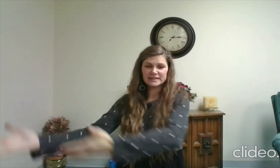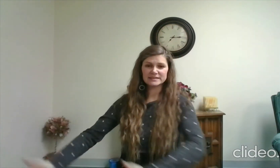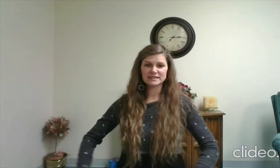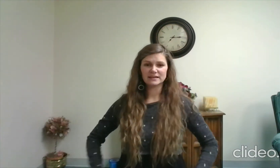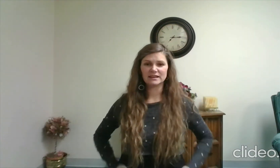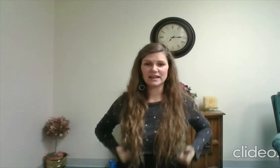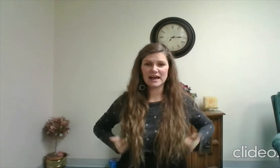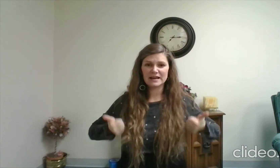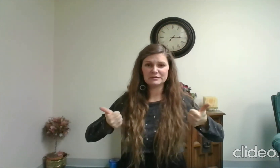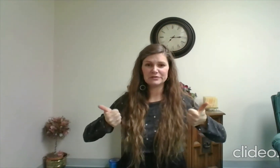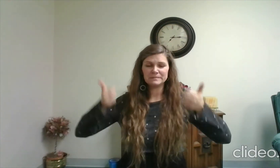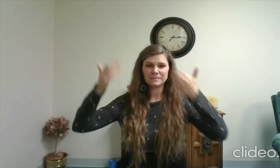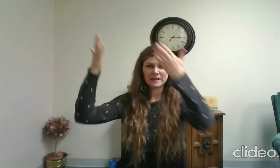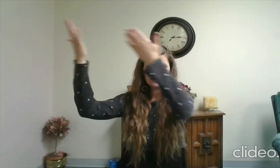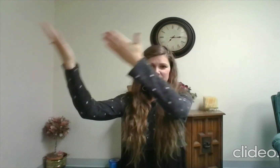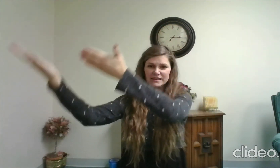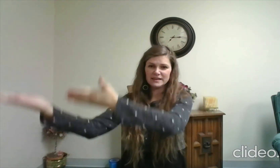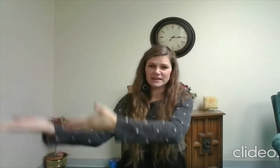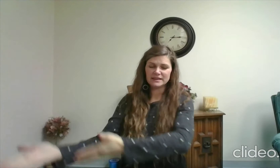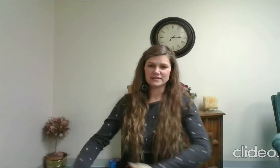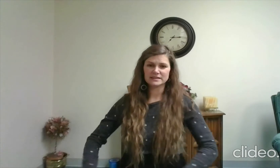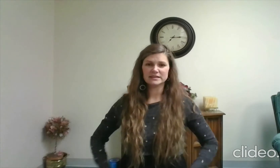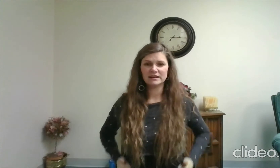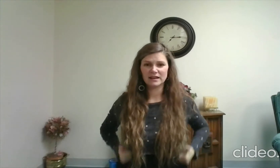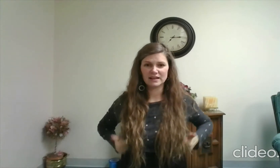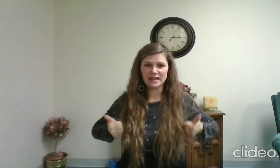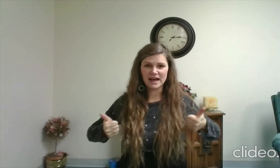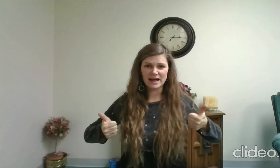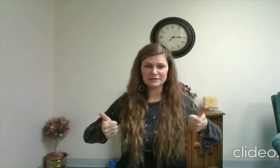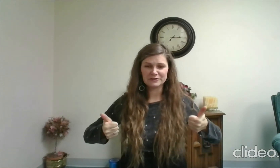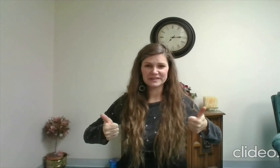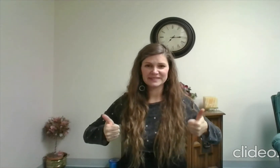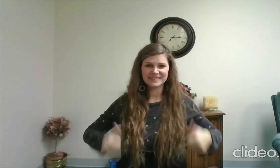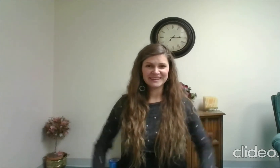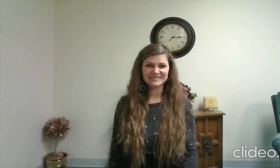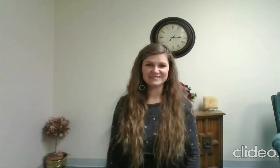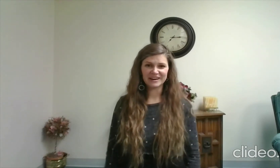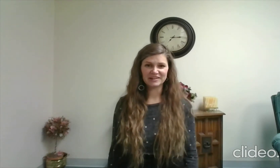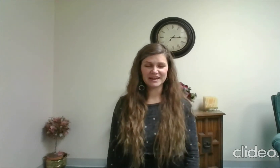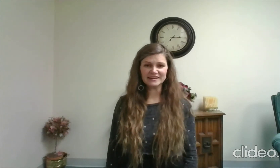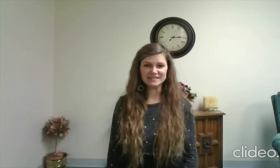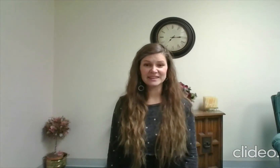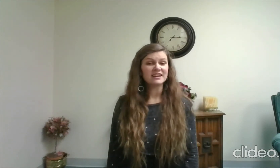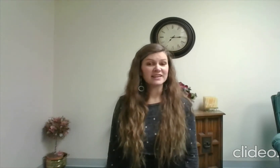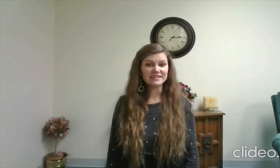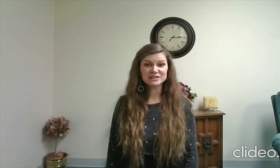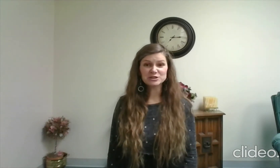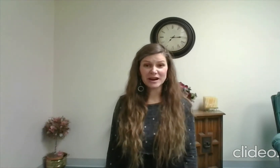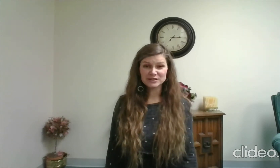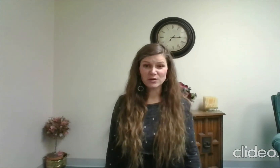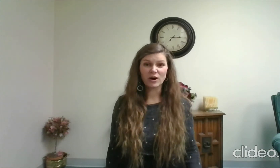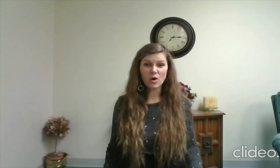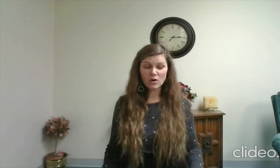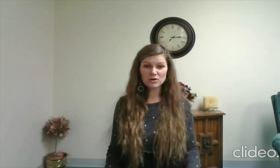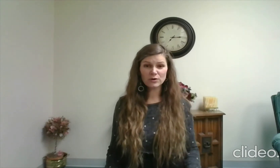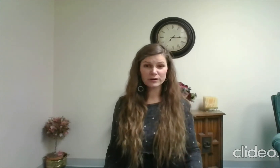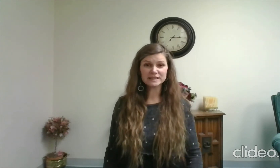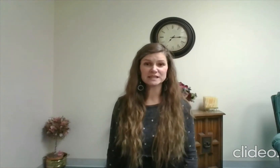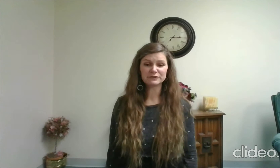is alive. He is alive. Very nice. Okay, let's try to do our whole chorus from